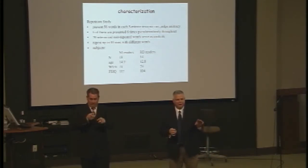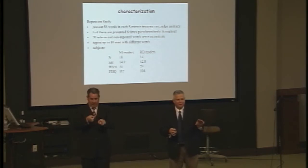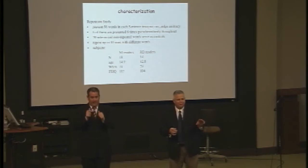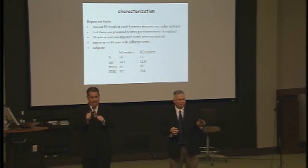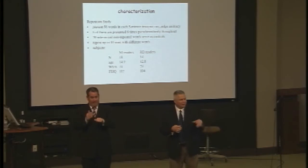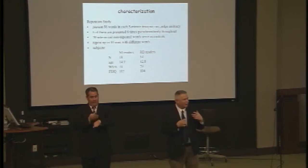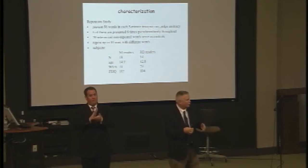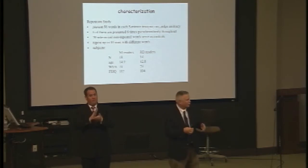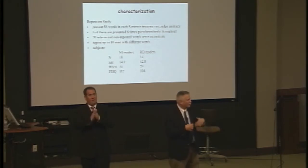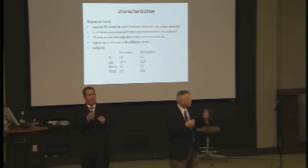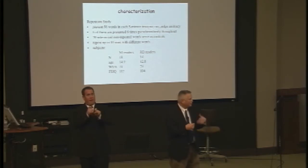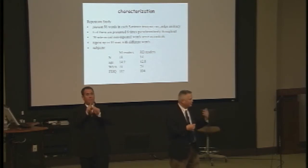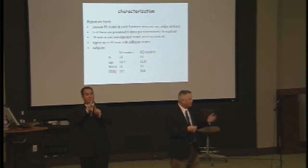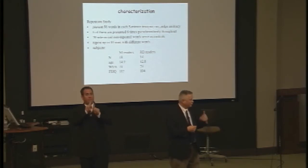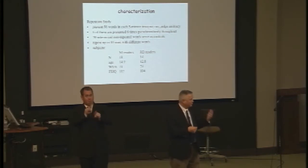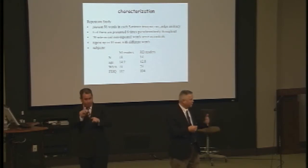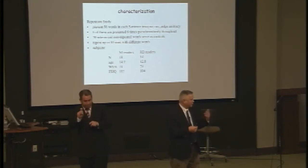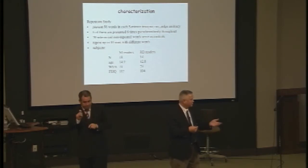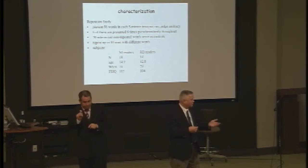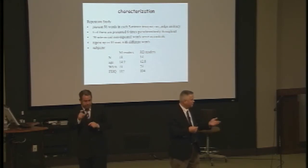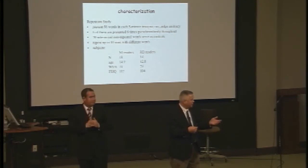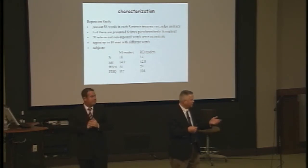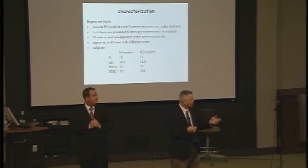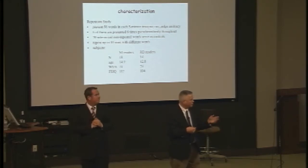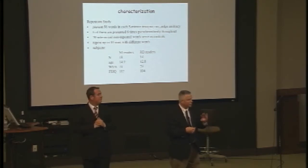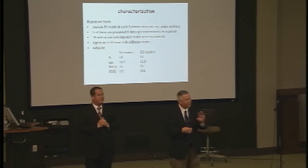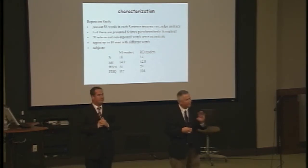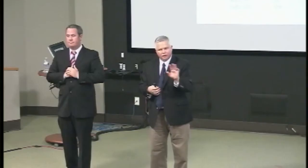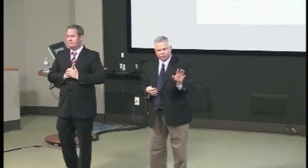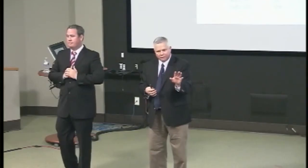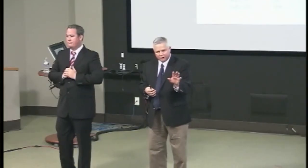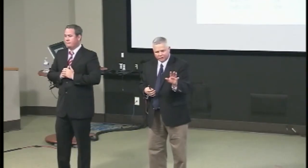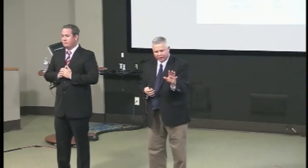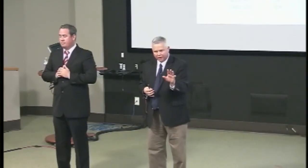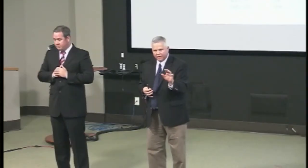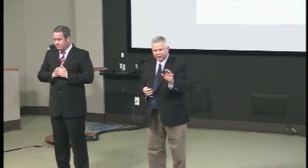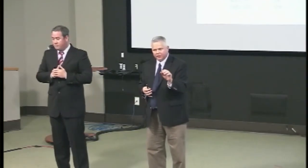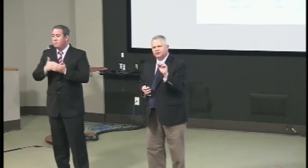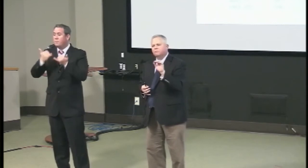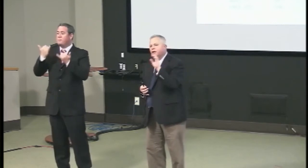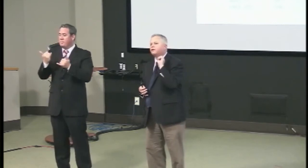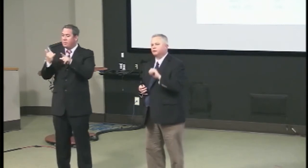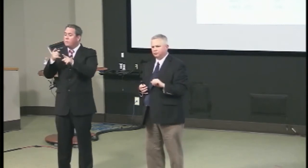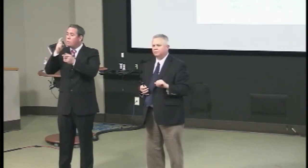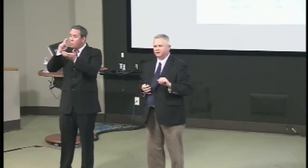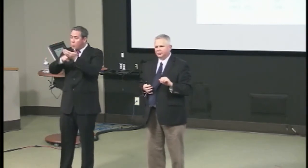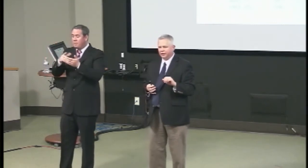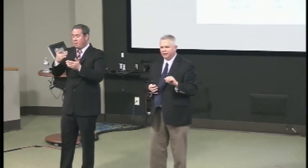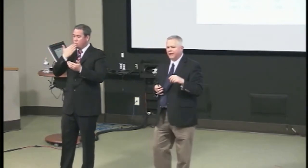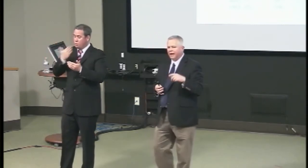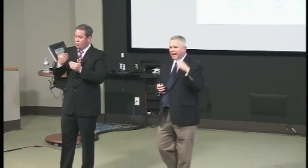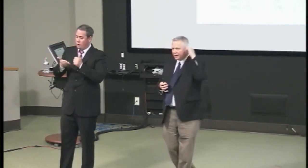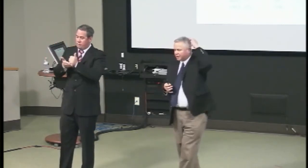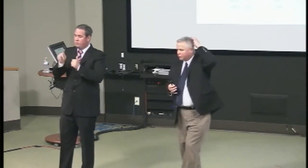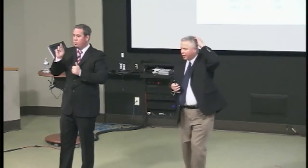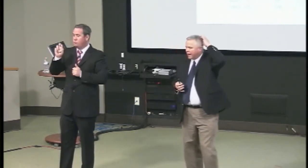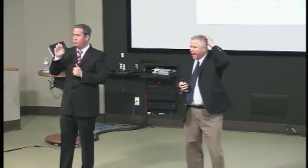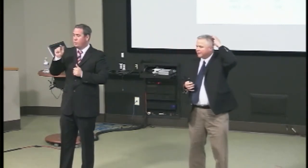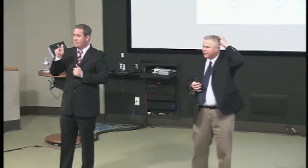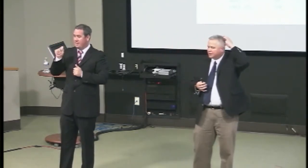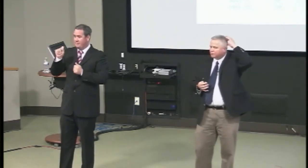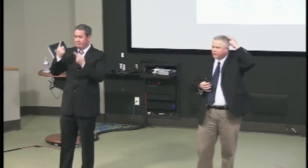dyslexia because all you'd be learning was the things we repeated. So this is not a treatment study. This is a proto-treatment study,